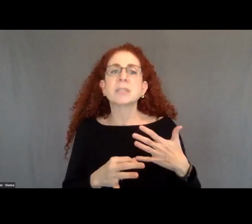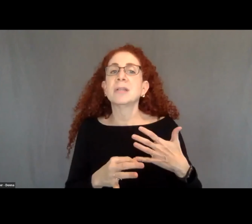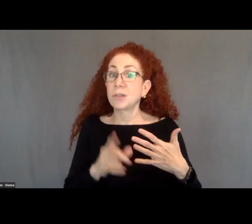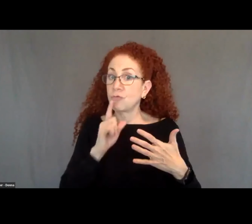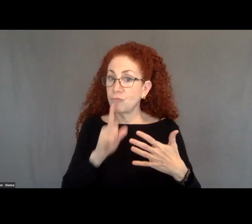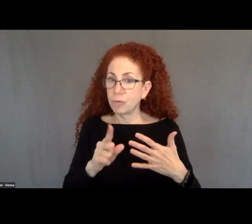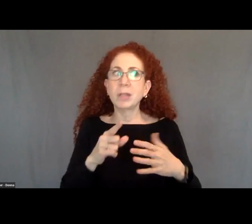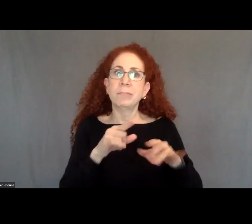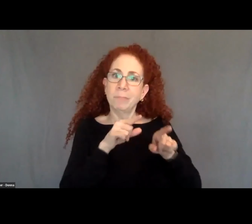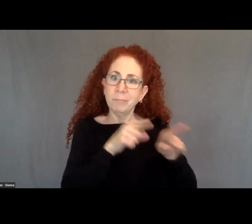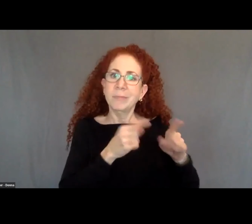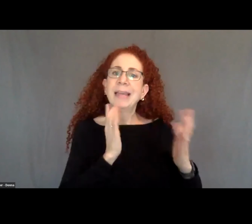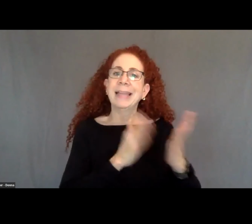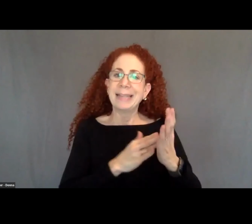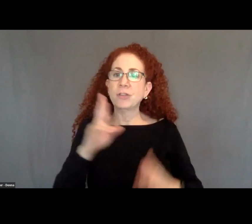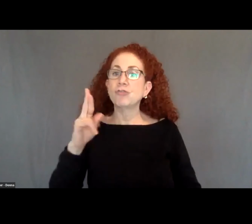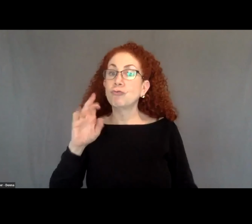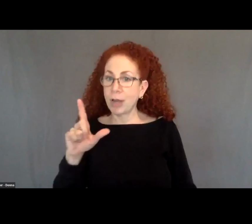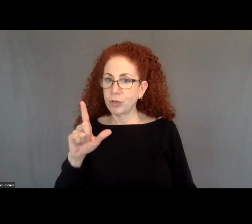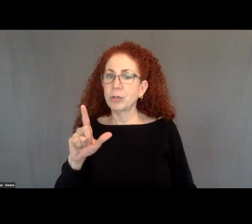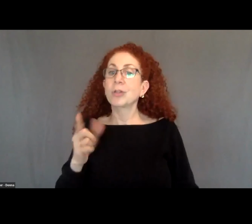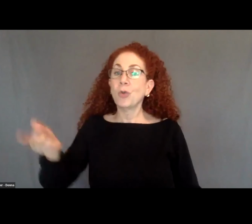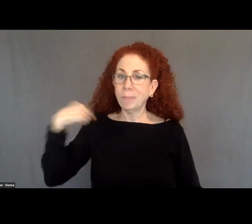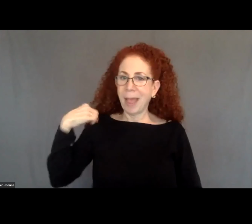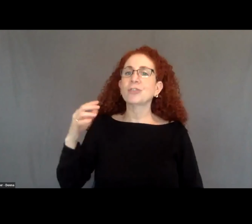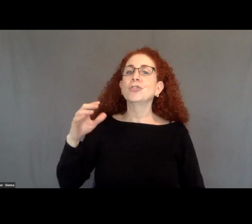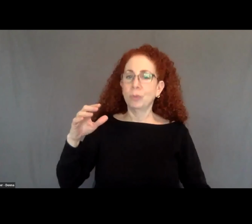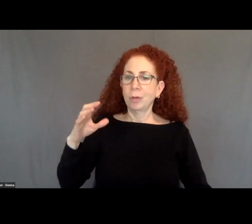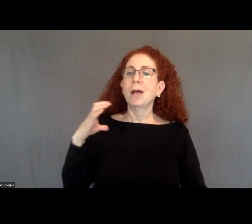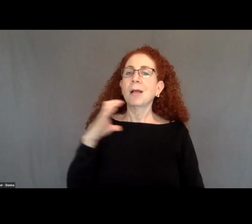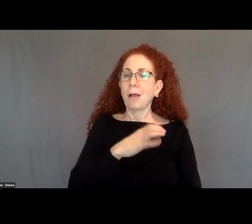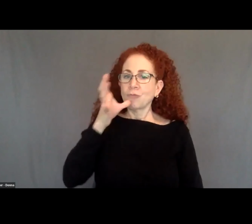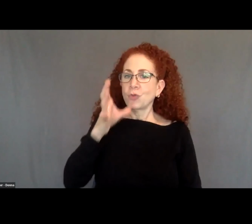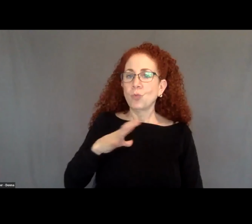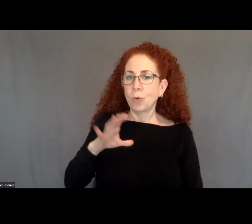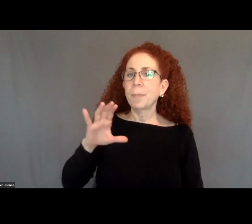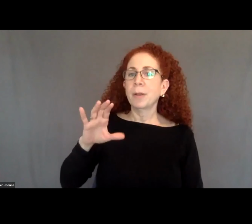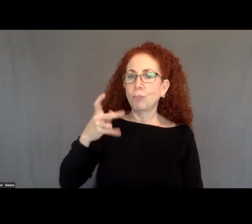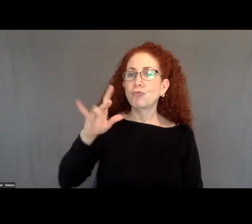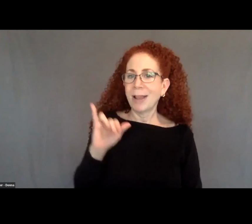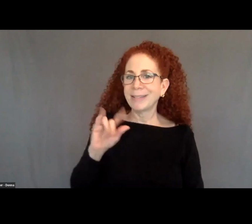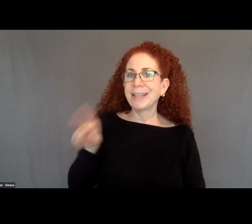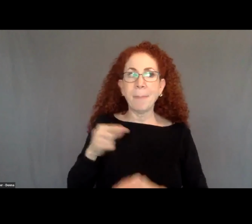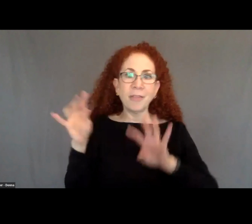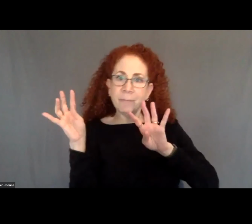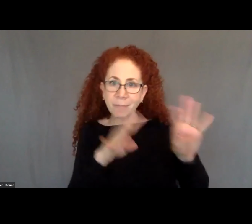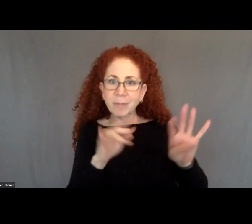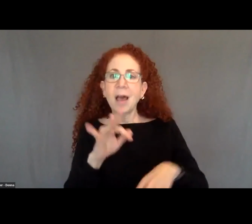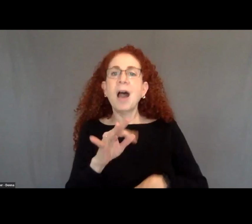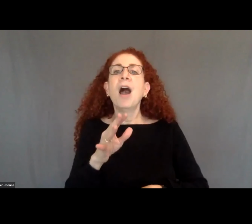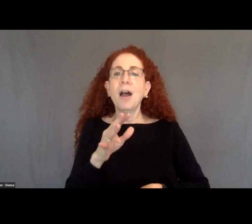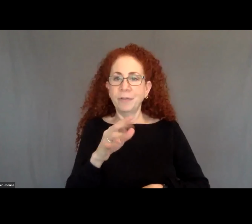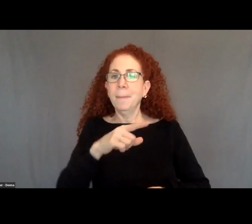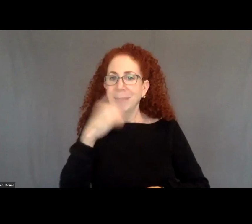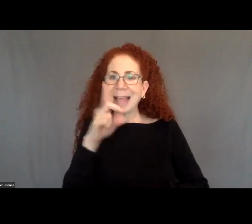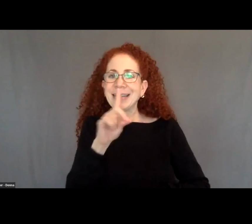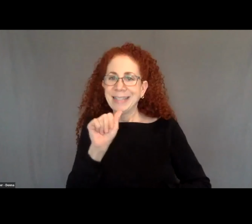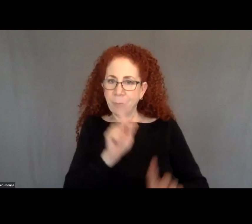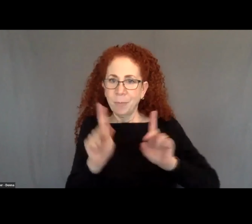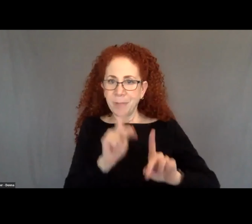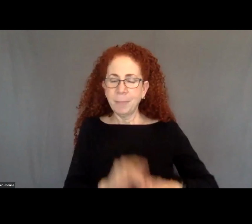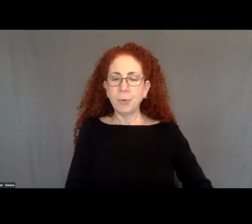to Representative Presley's comment about the hypervisibility of being Black and disabled. And as a result of this